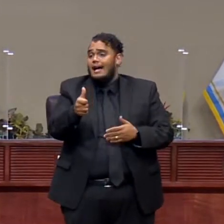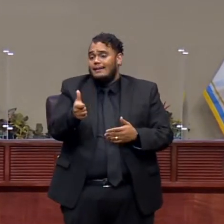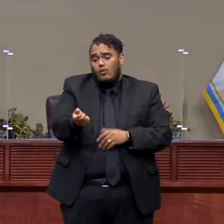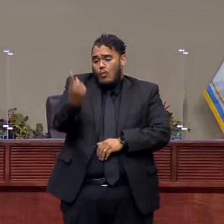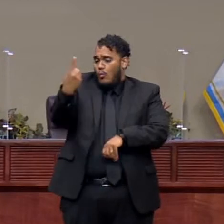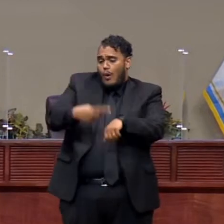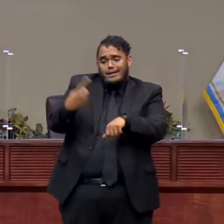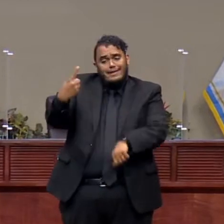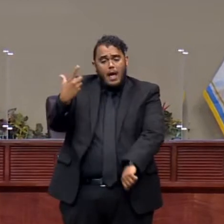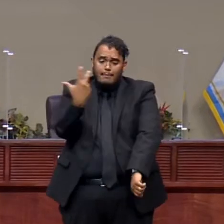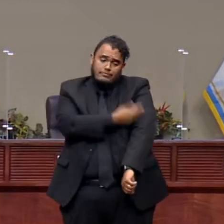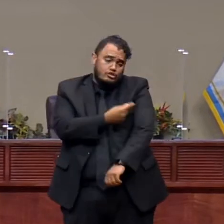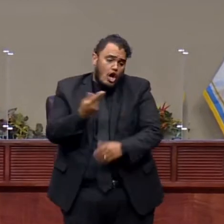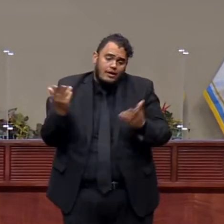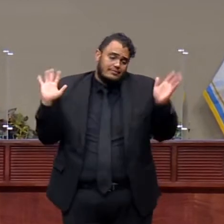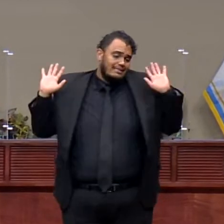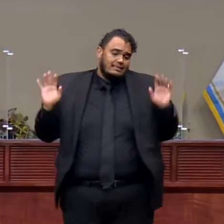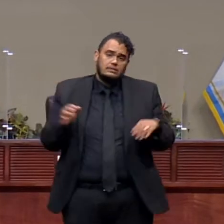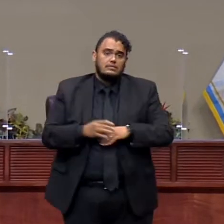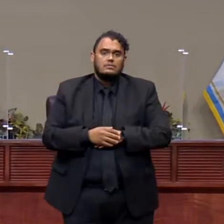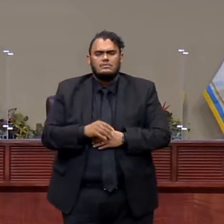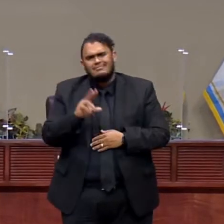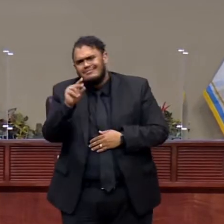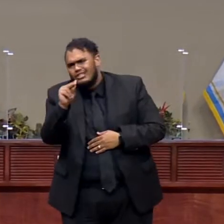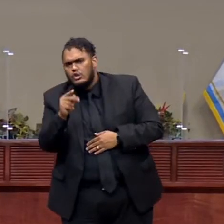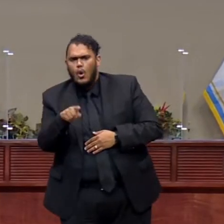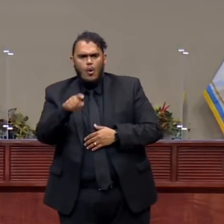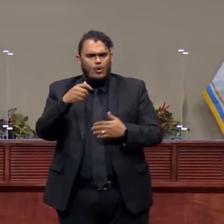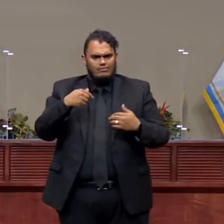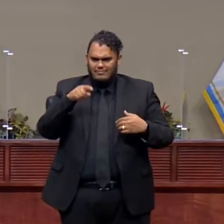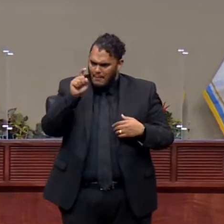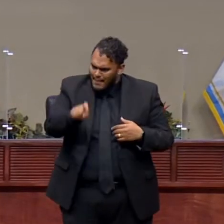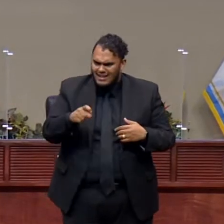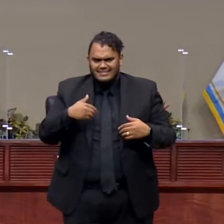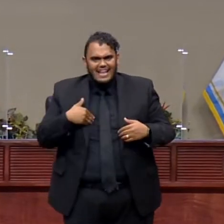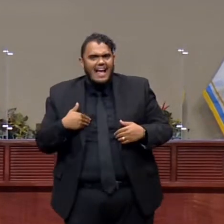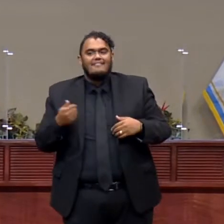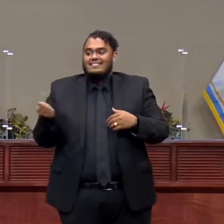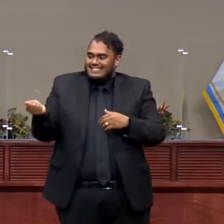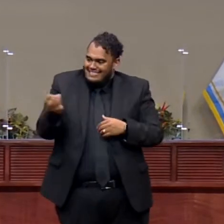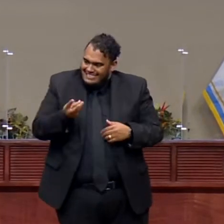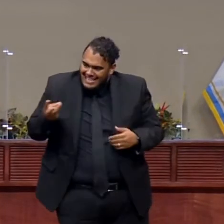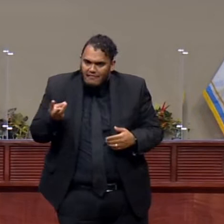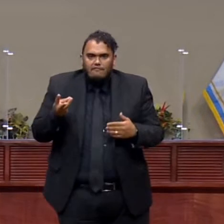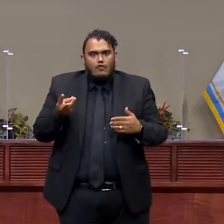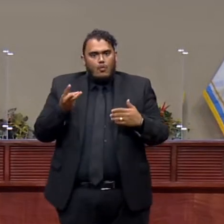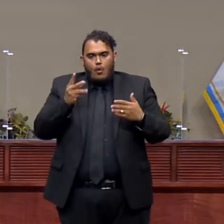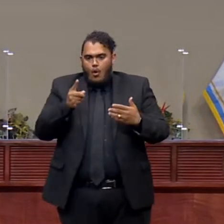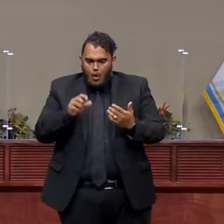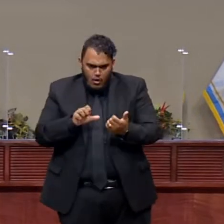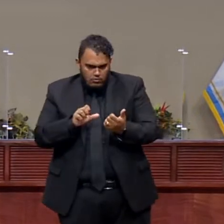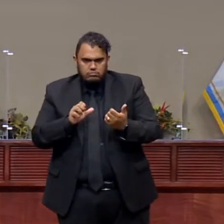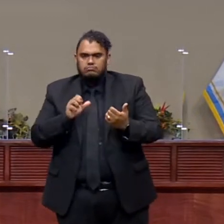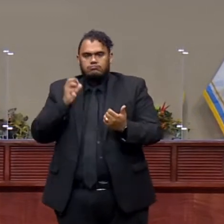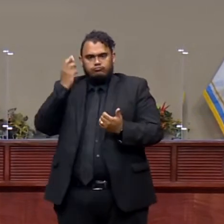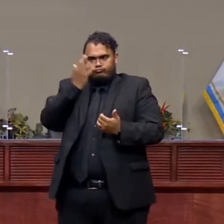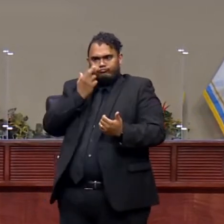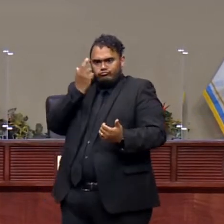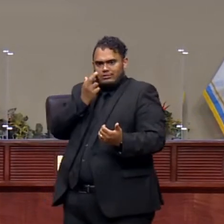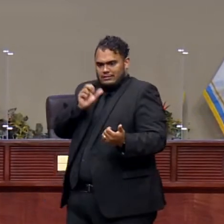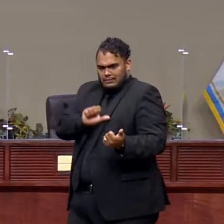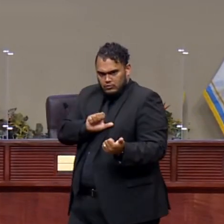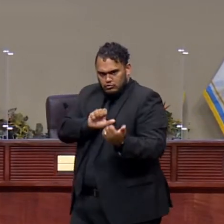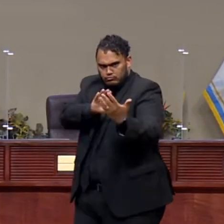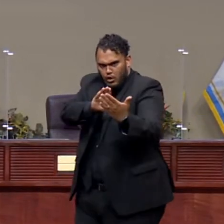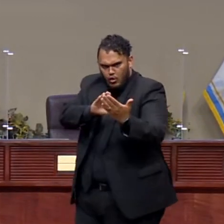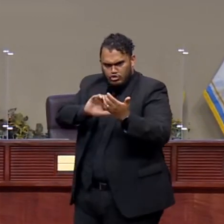multi-layer approach, which is the best. It's then when you get to clinical intervention, those are the vaccine and the monoclonal